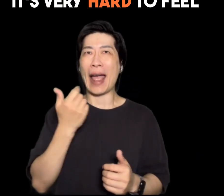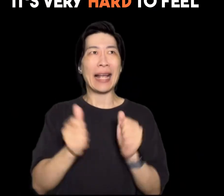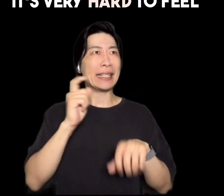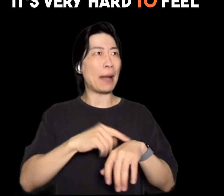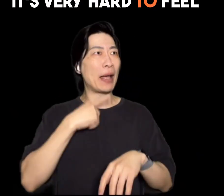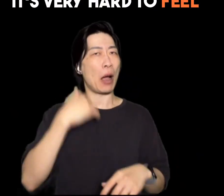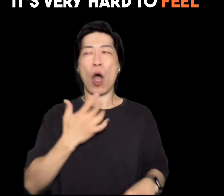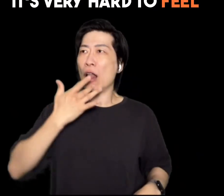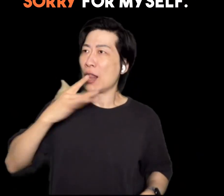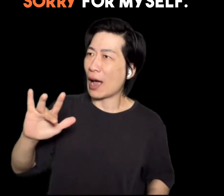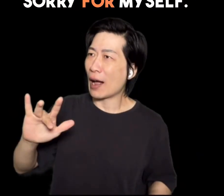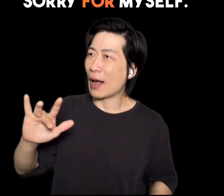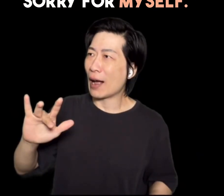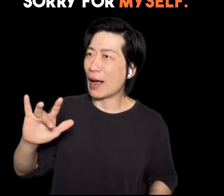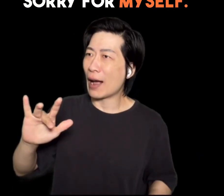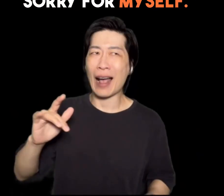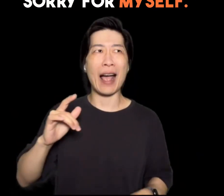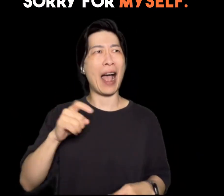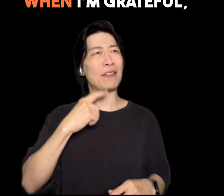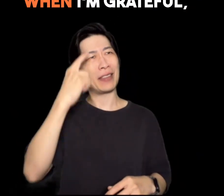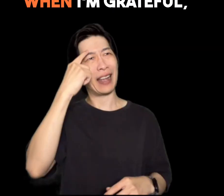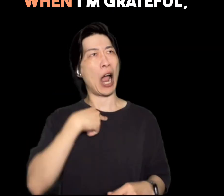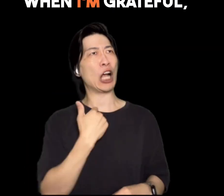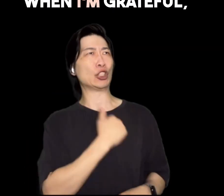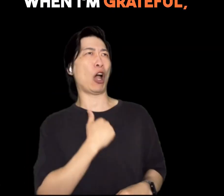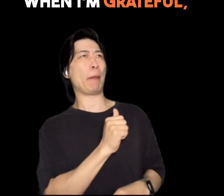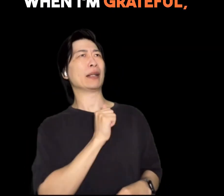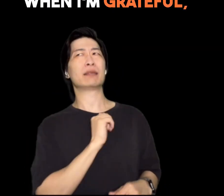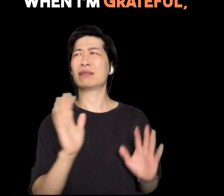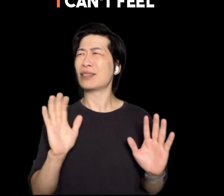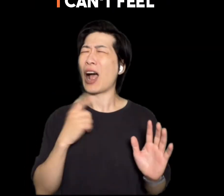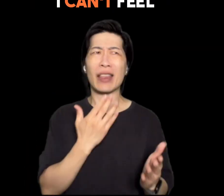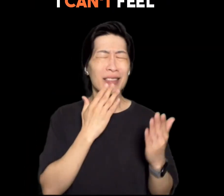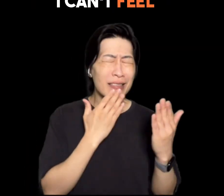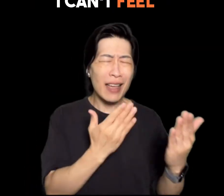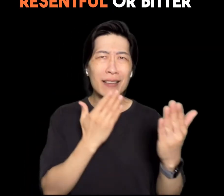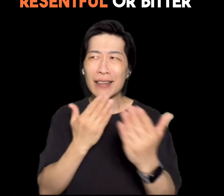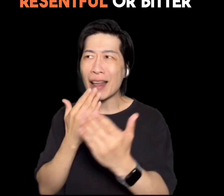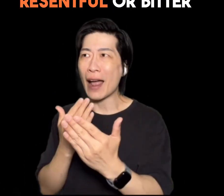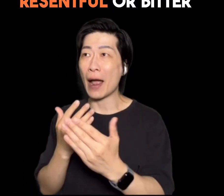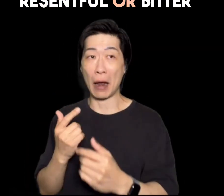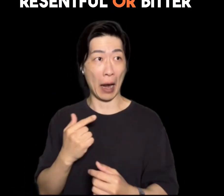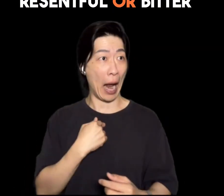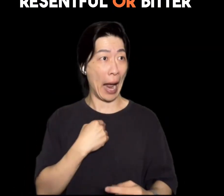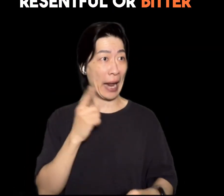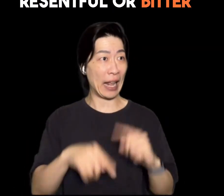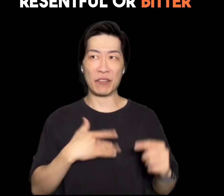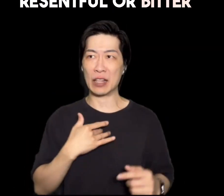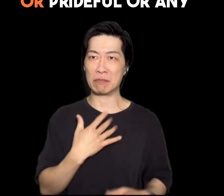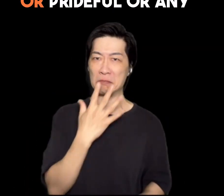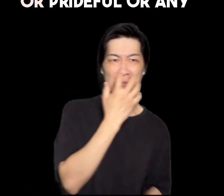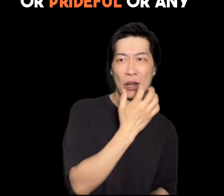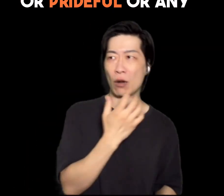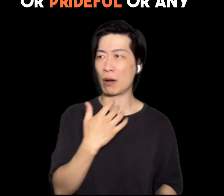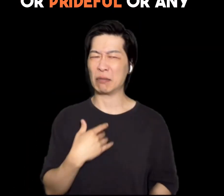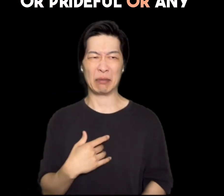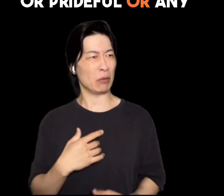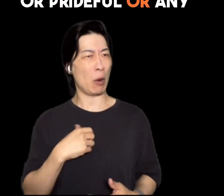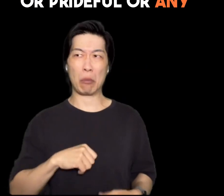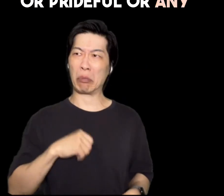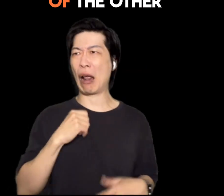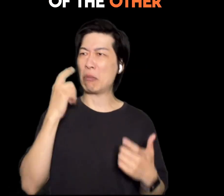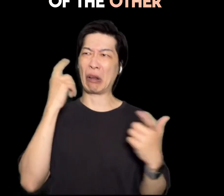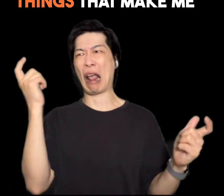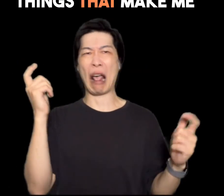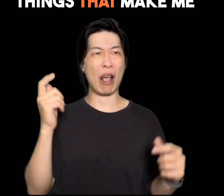very hard to feel sorry for myself. When I'm grateful, I can't feel resentful or bitter or prideful